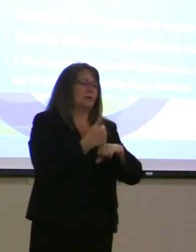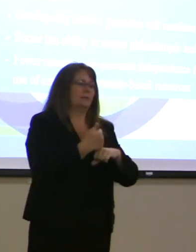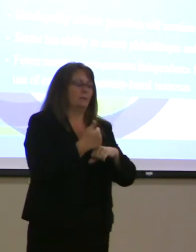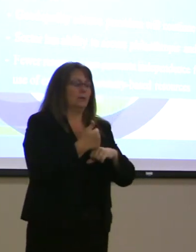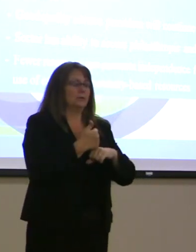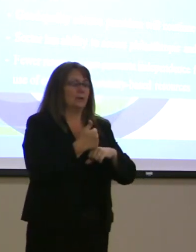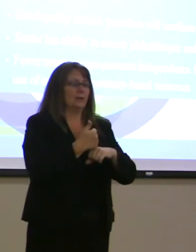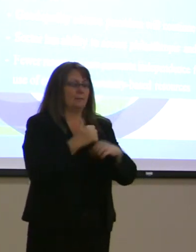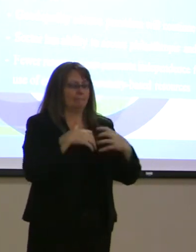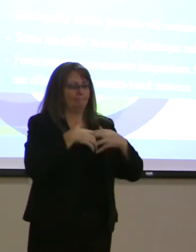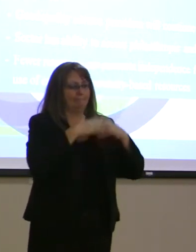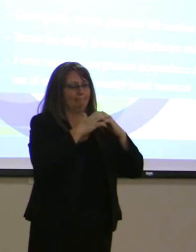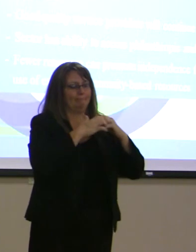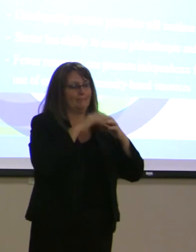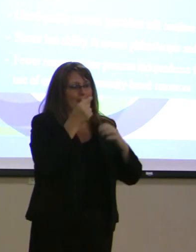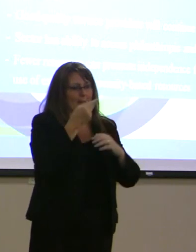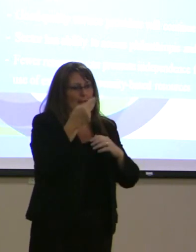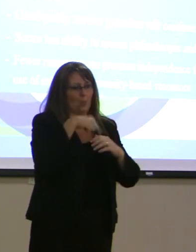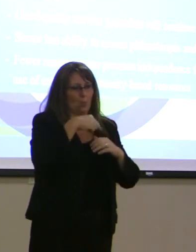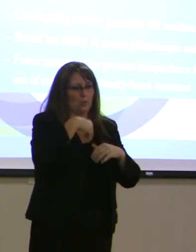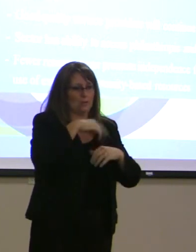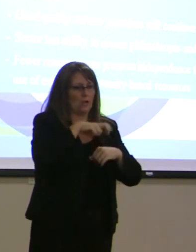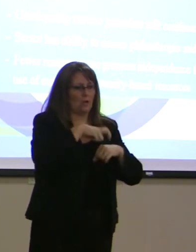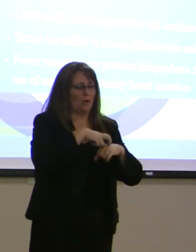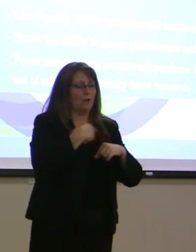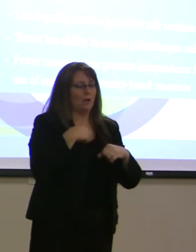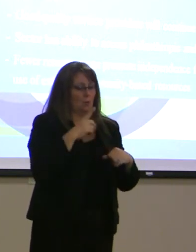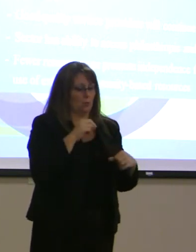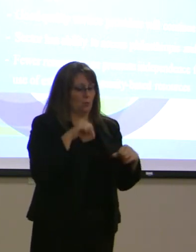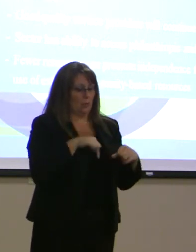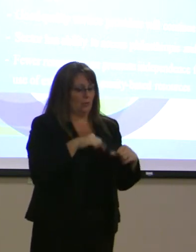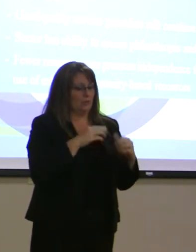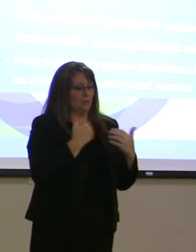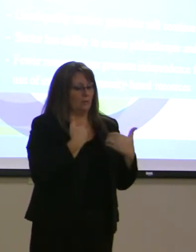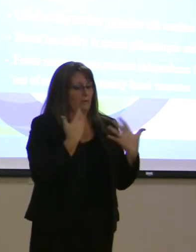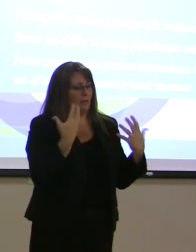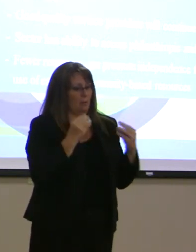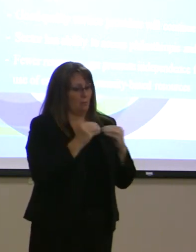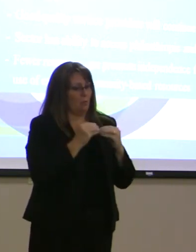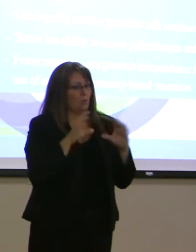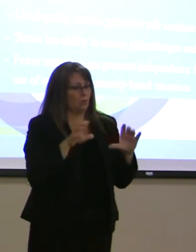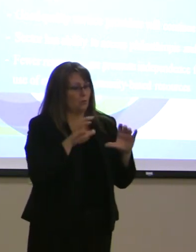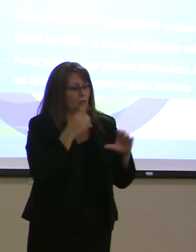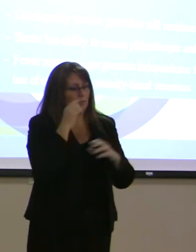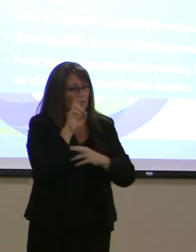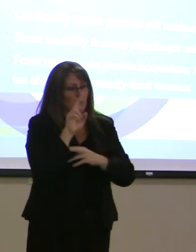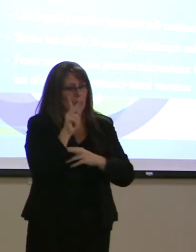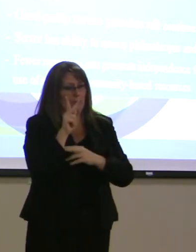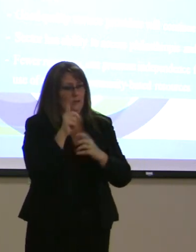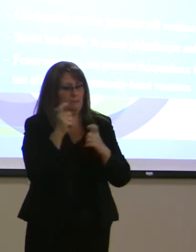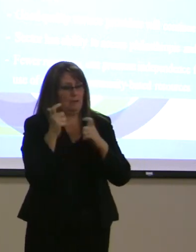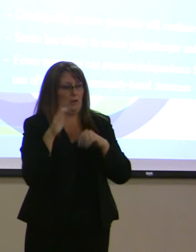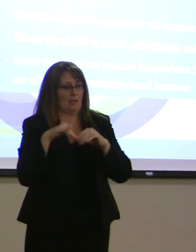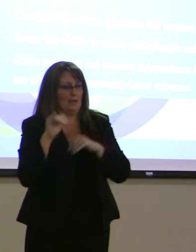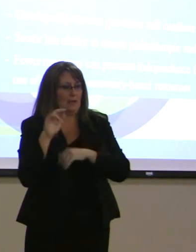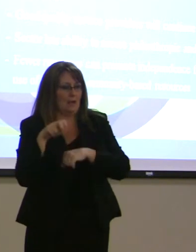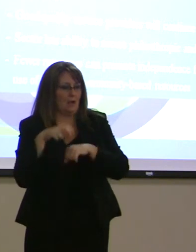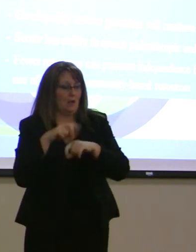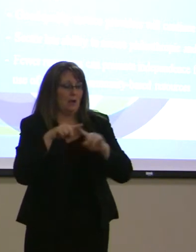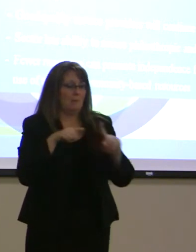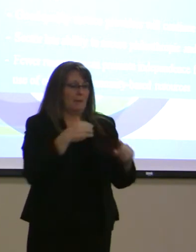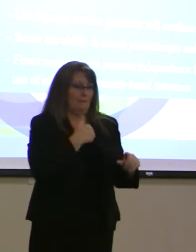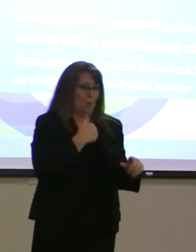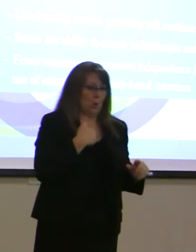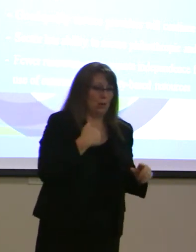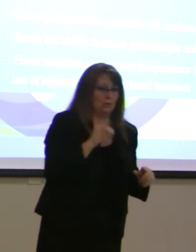in Ireland. We do this. We have a lot more to do because the UK is much bigger than Ireland. But in Poland